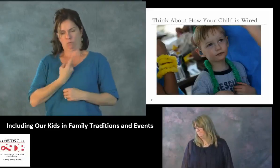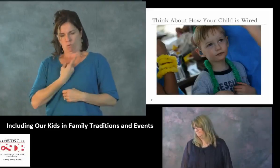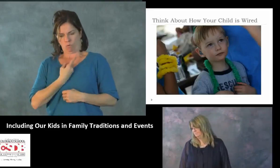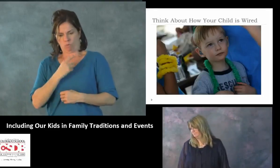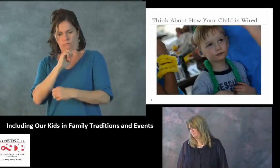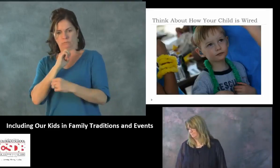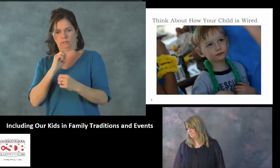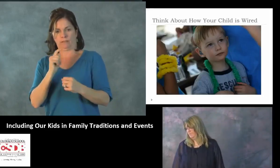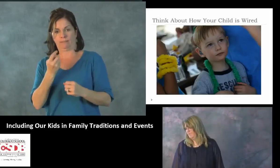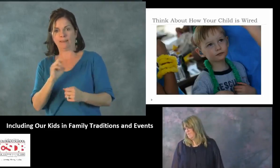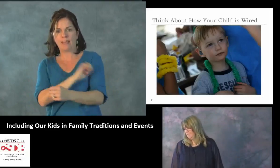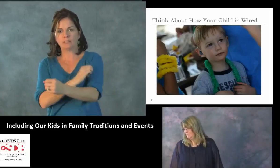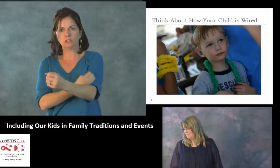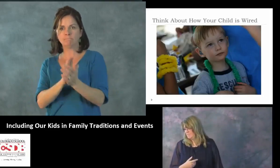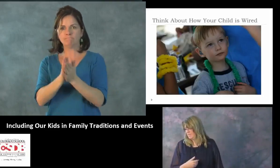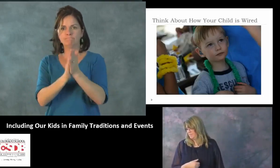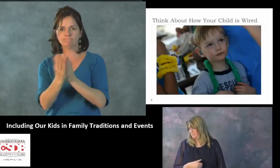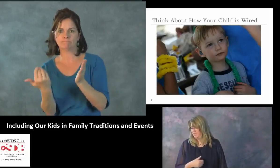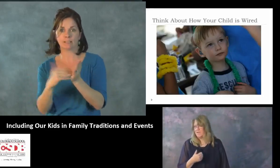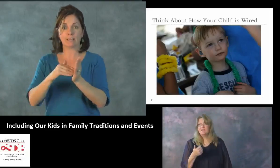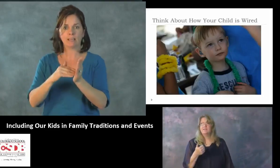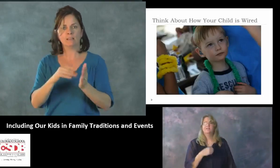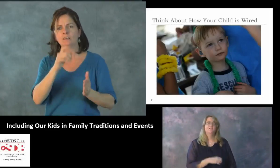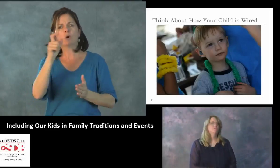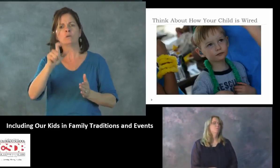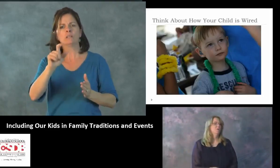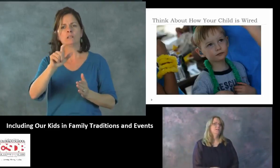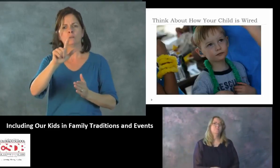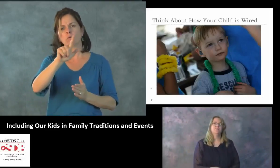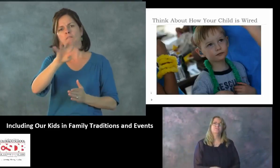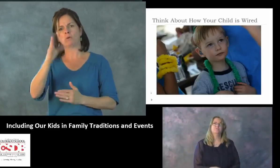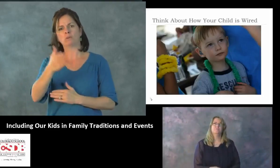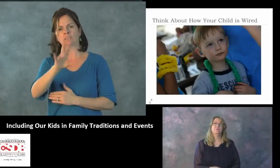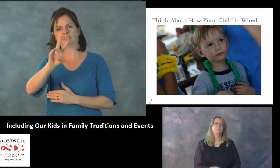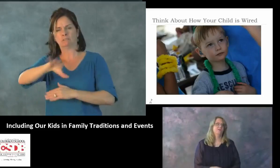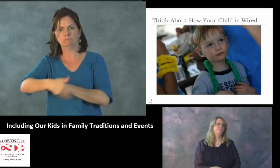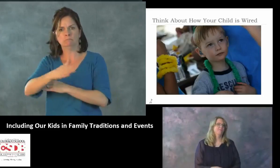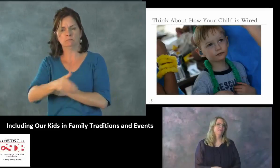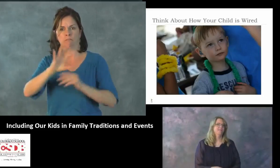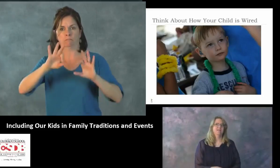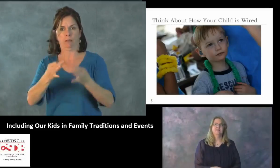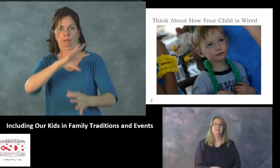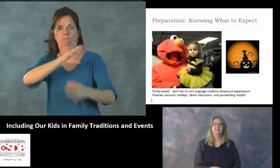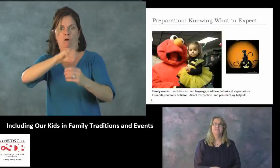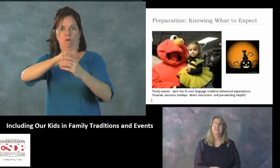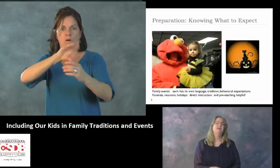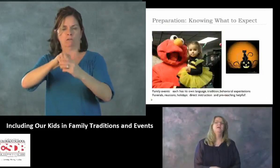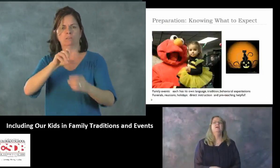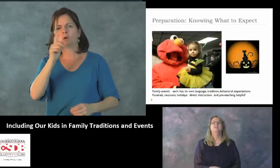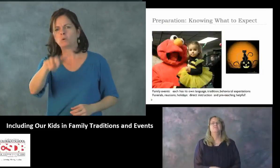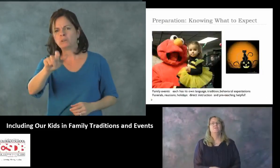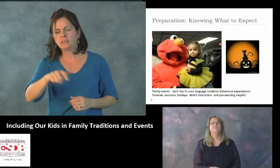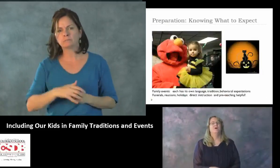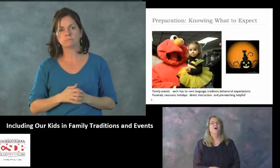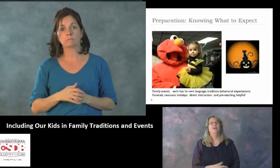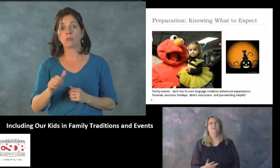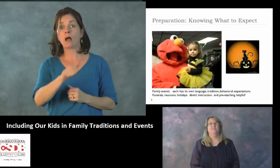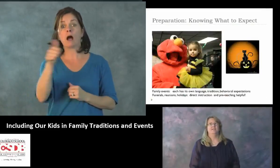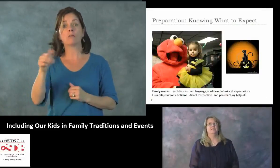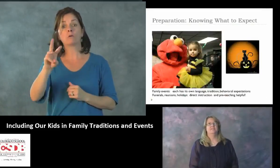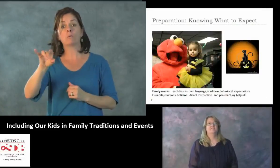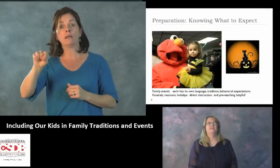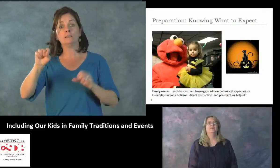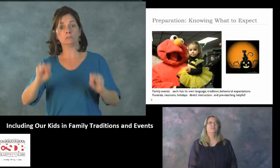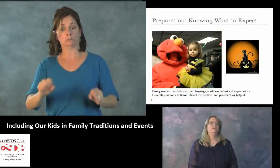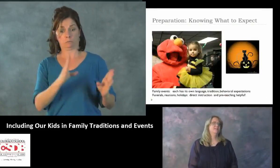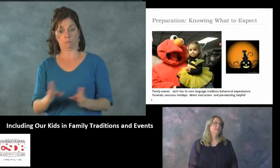involvement. Let's take a look at what else we can do to prepare for the event. So for all of